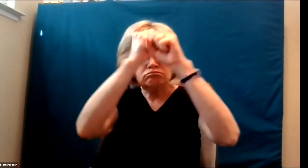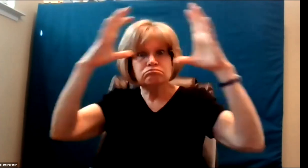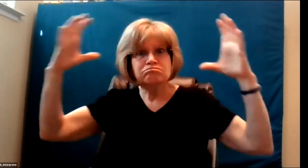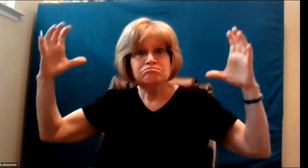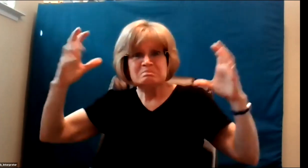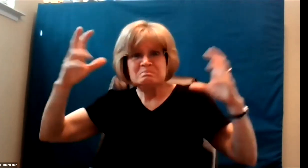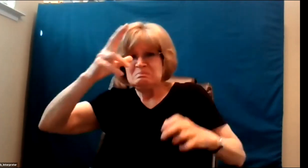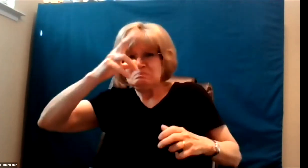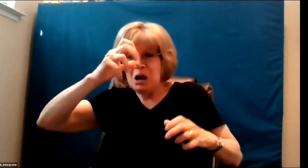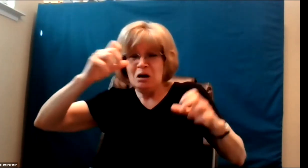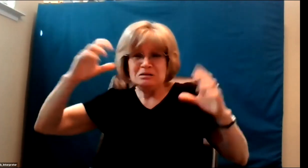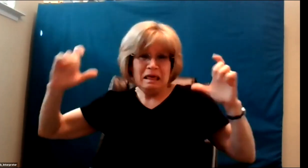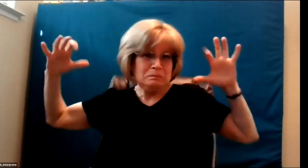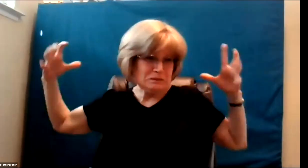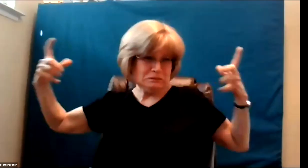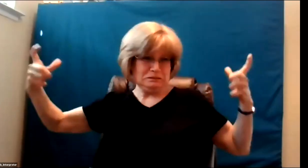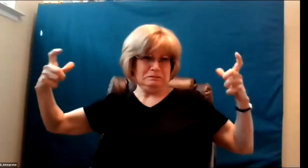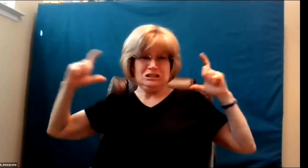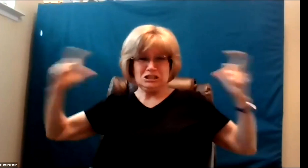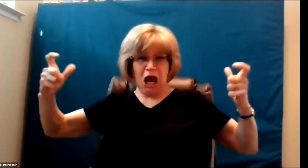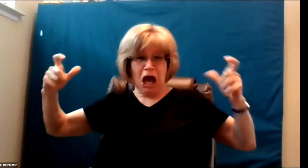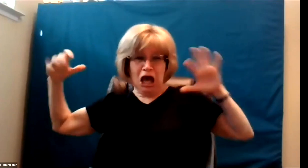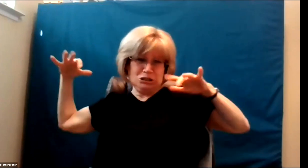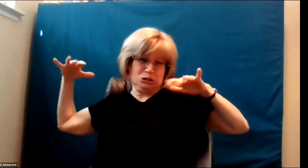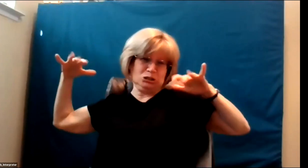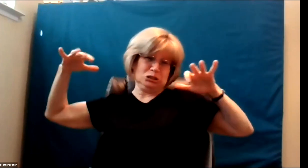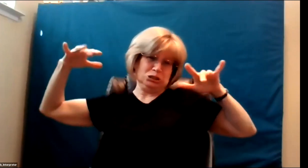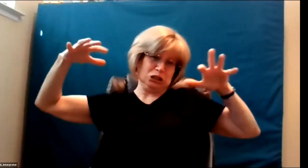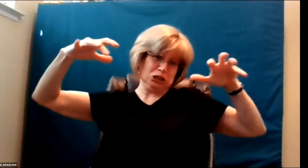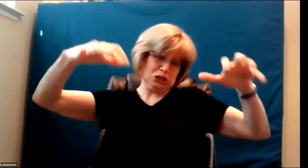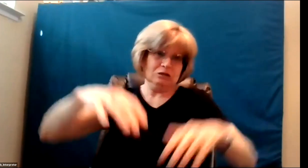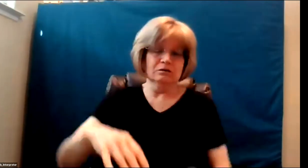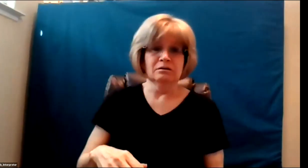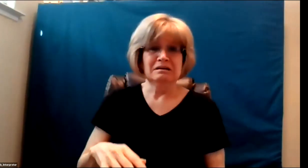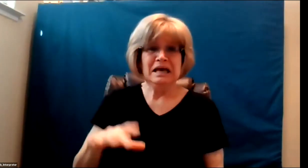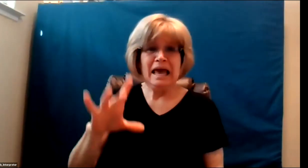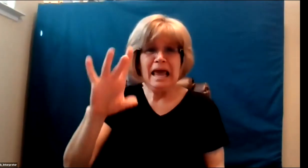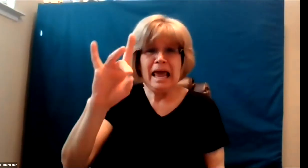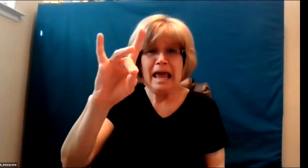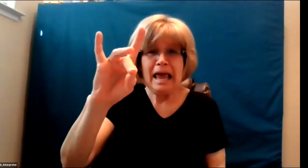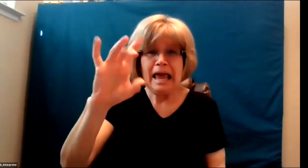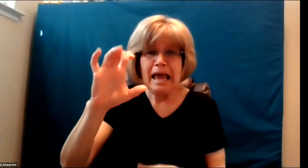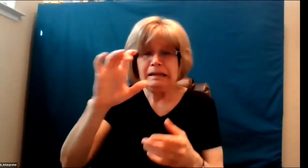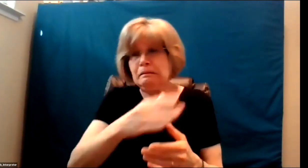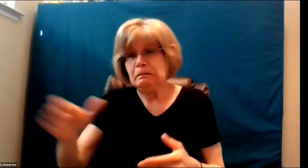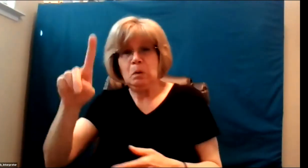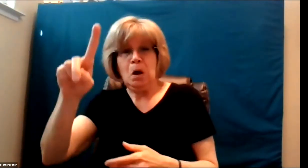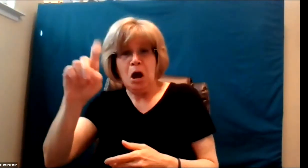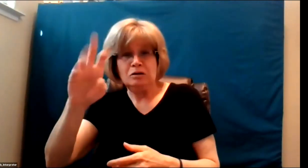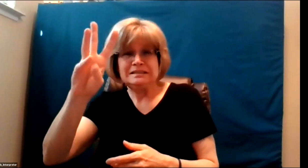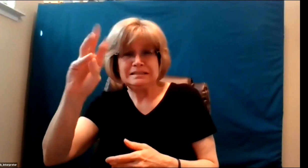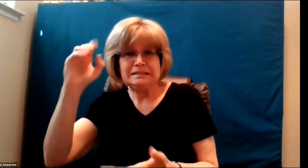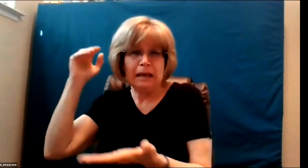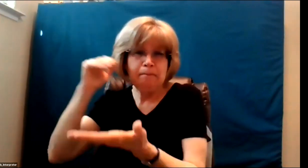many insects. 80 to 160 million of them pack